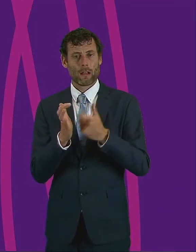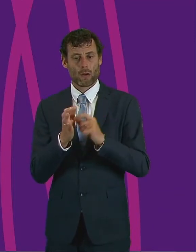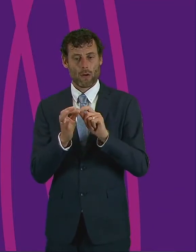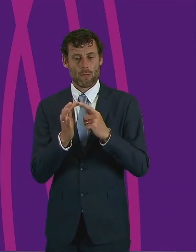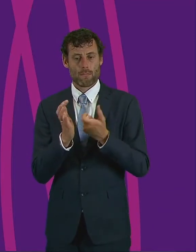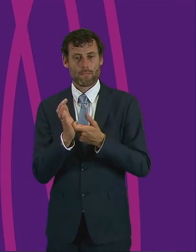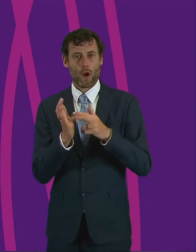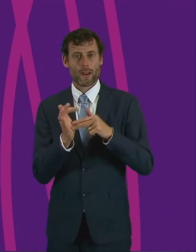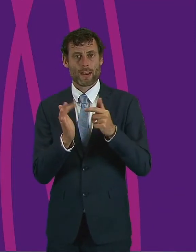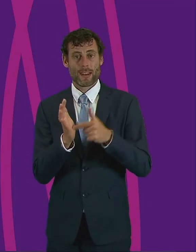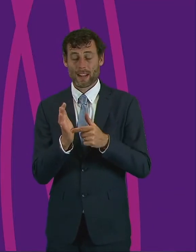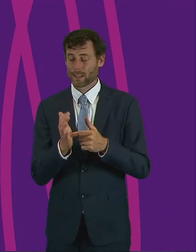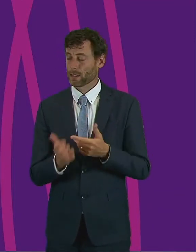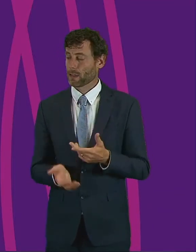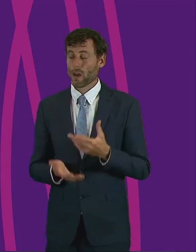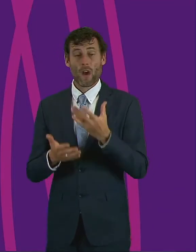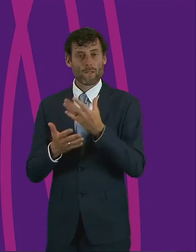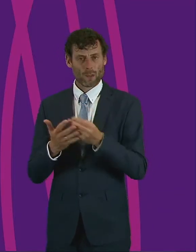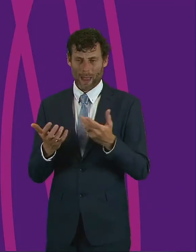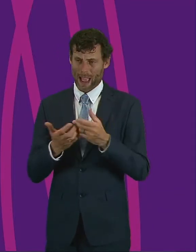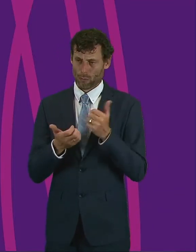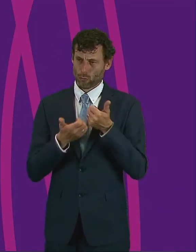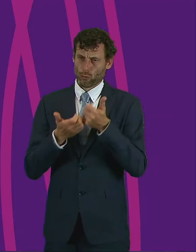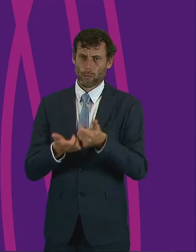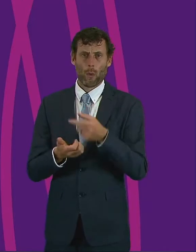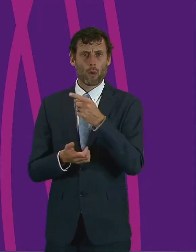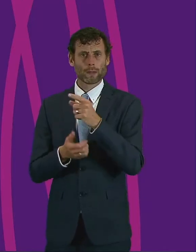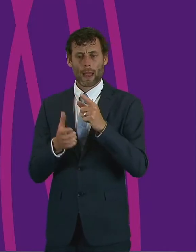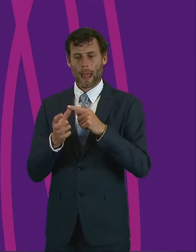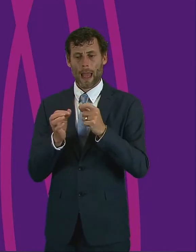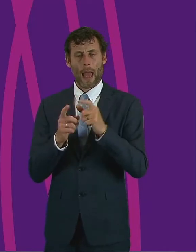be accorded to areas such as Aberdeen, where rateable